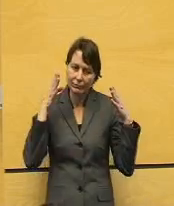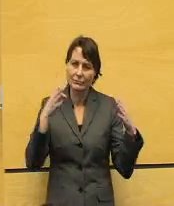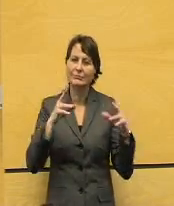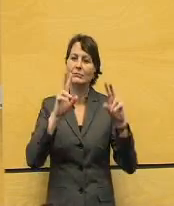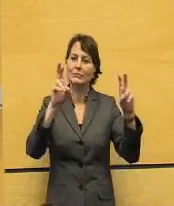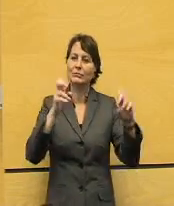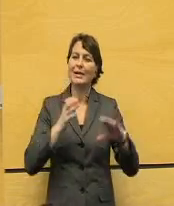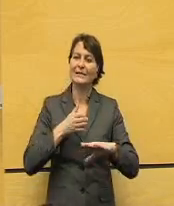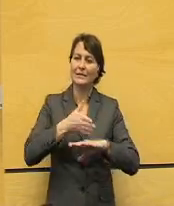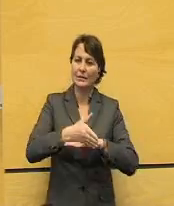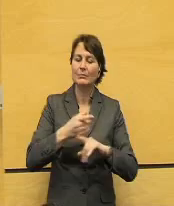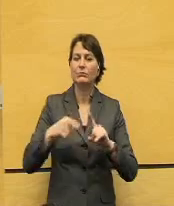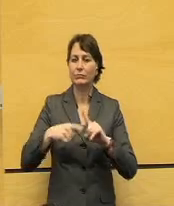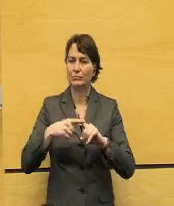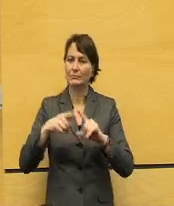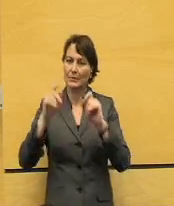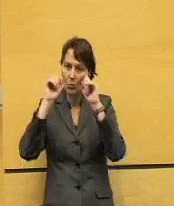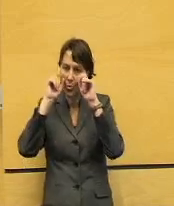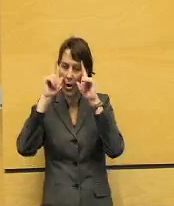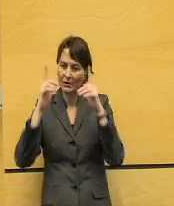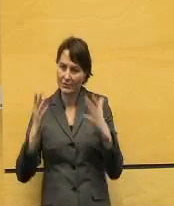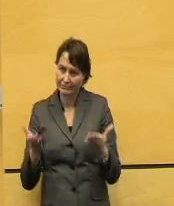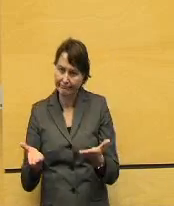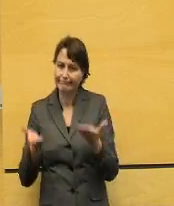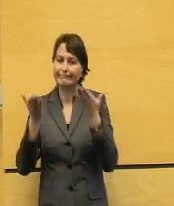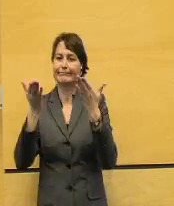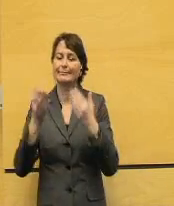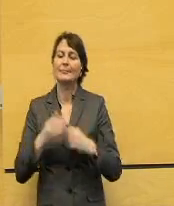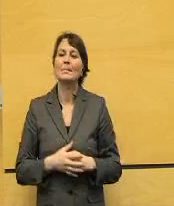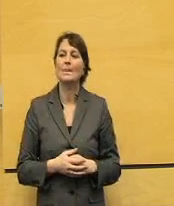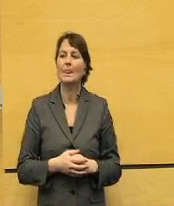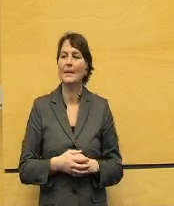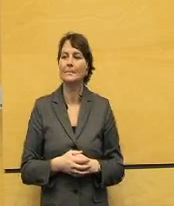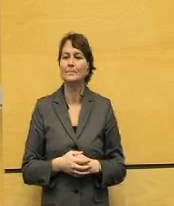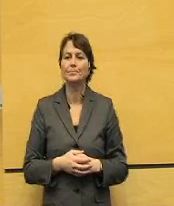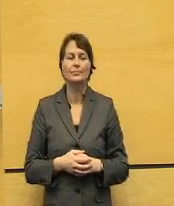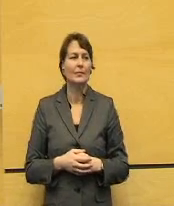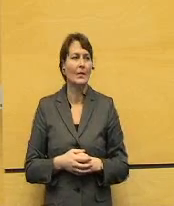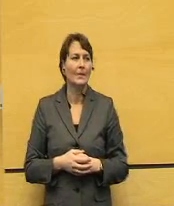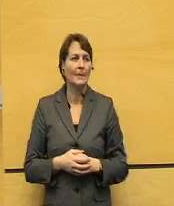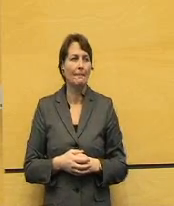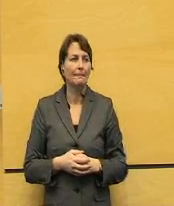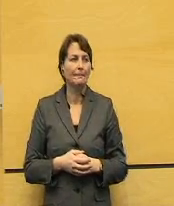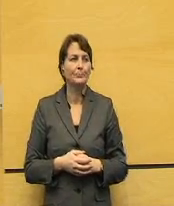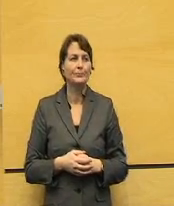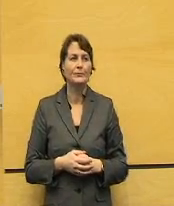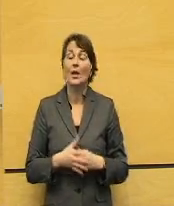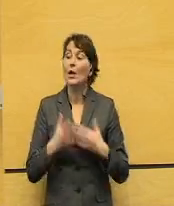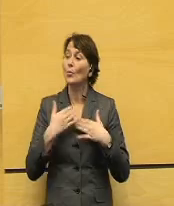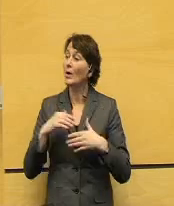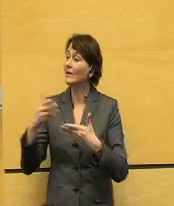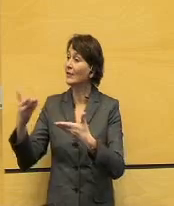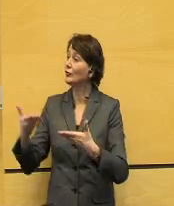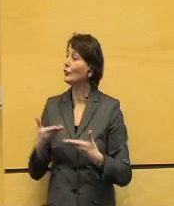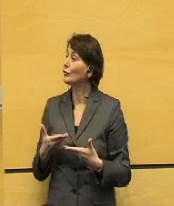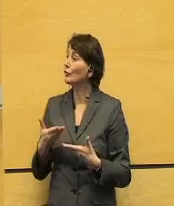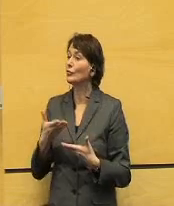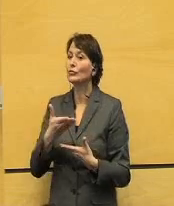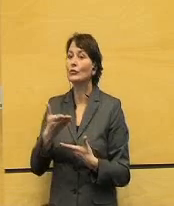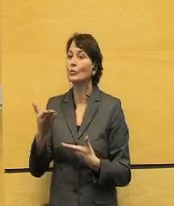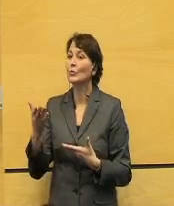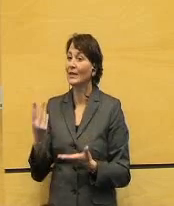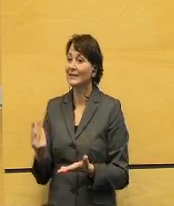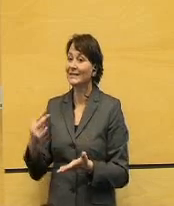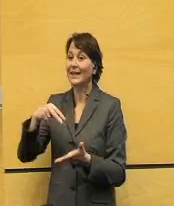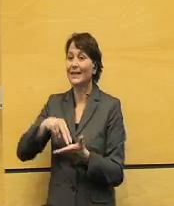awareness building. Let me introduce Ms. Geneva to the audience, to the committee. Please stand up.